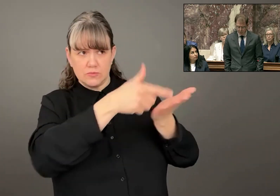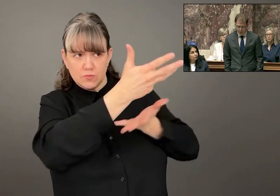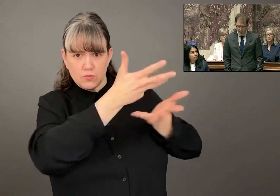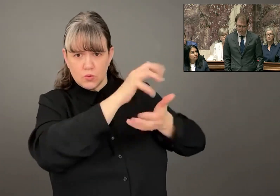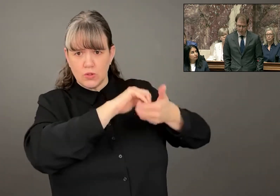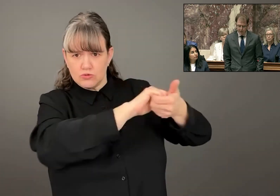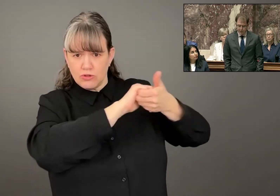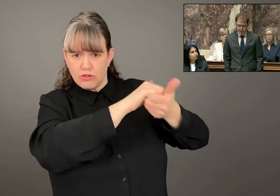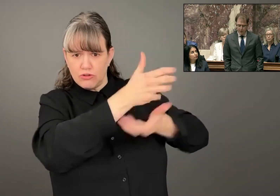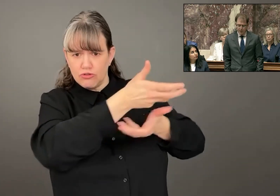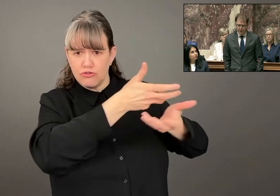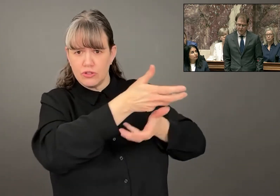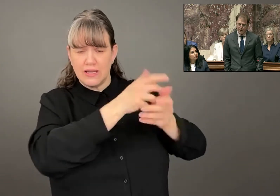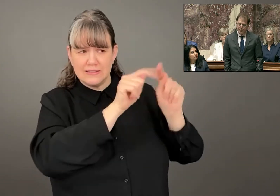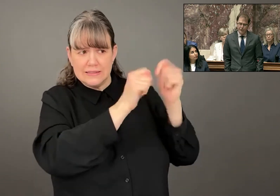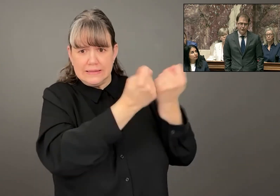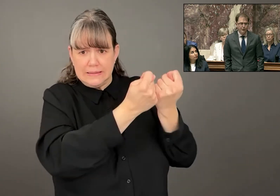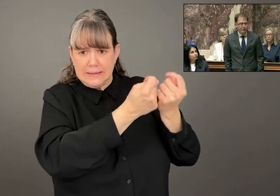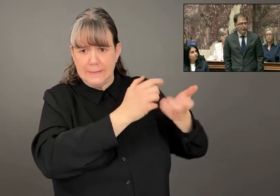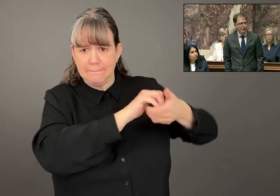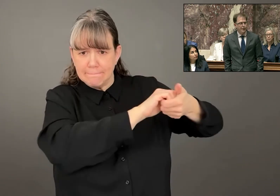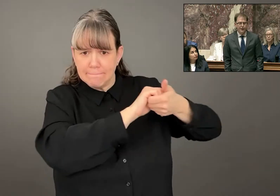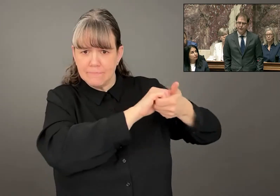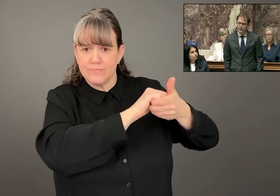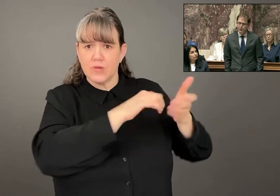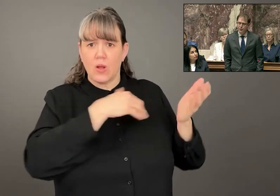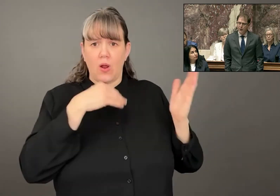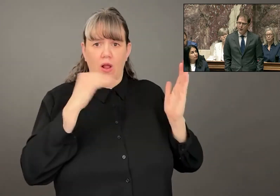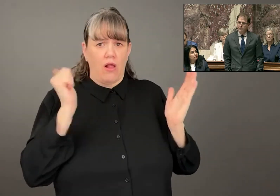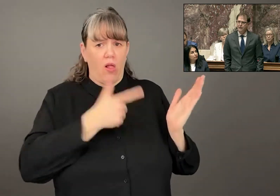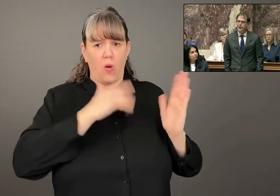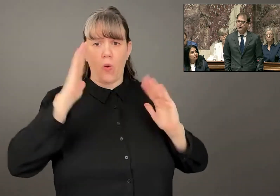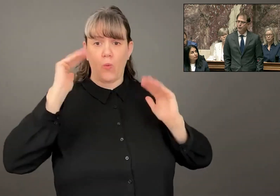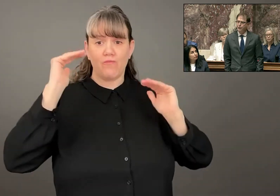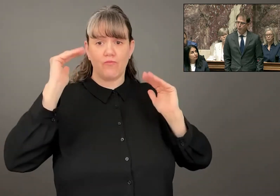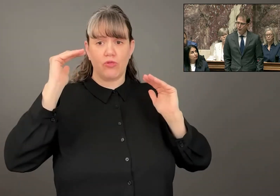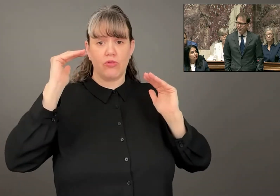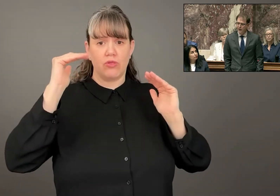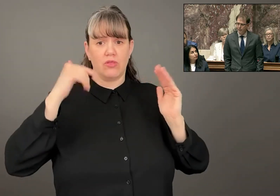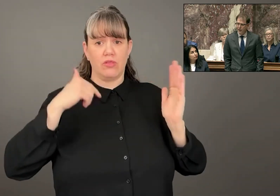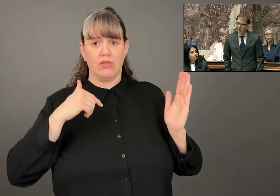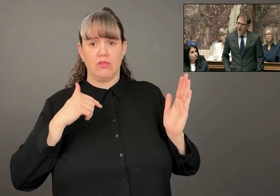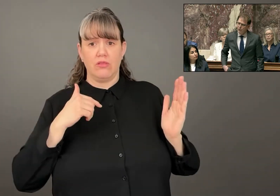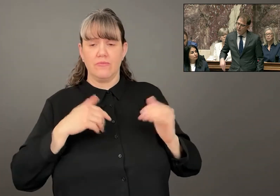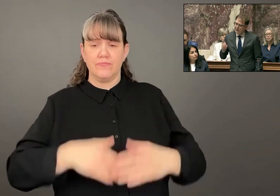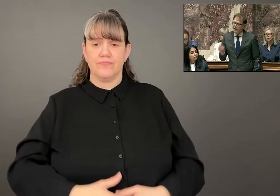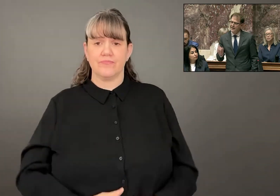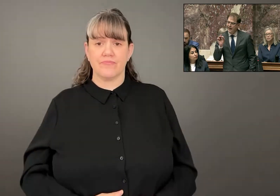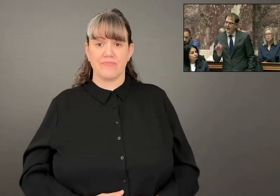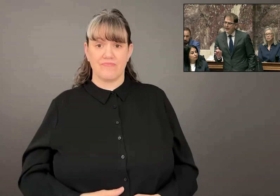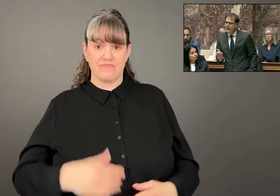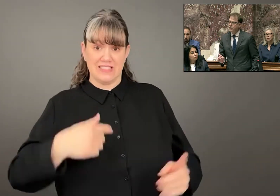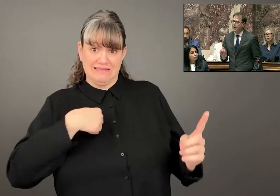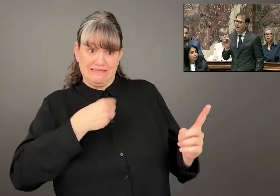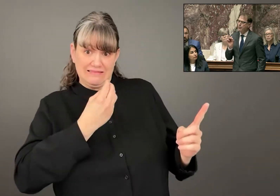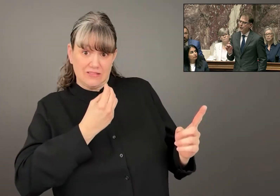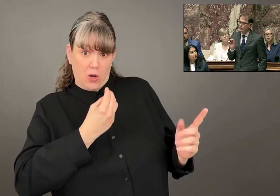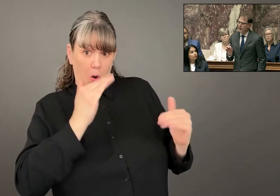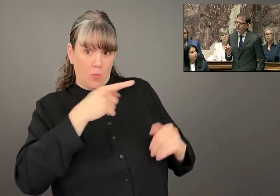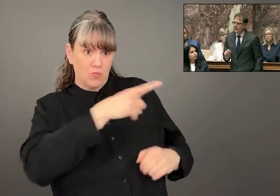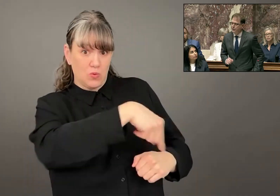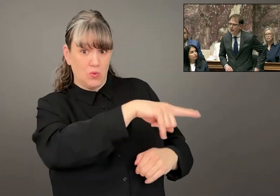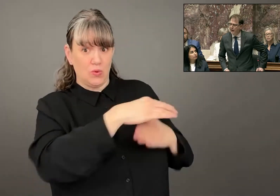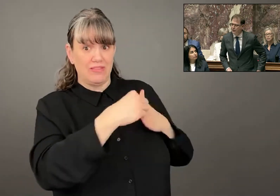hopeful, that the Leader of the Opposition's pursuit of this issue means that he will support the government as we defend Canadians and